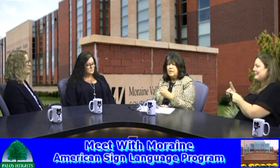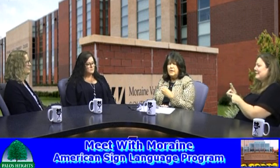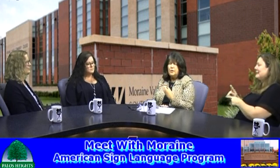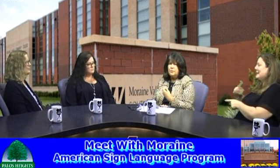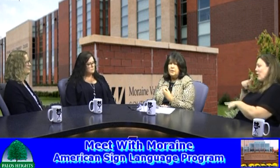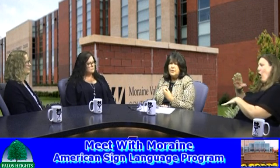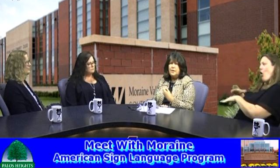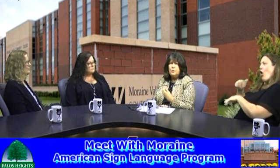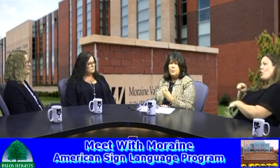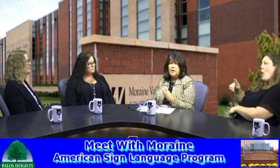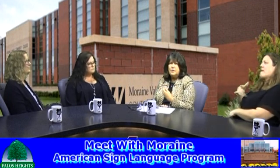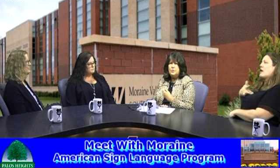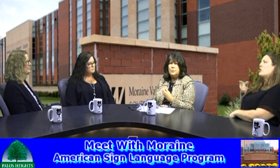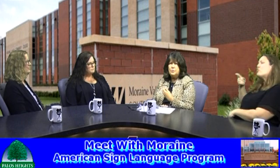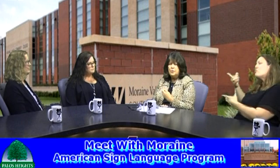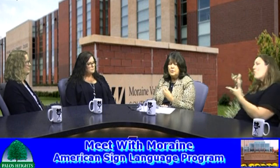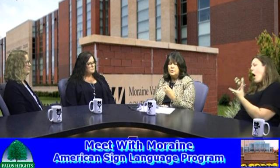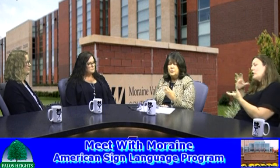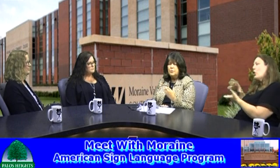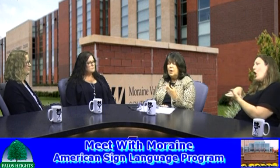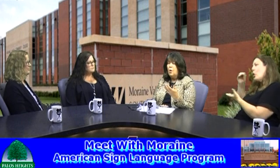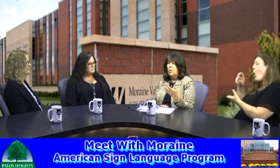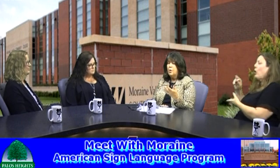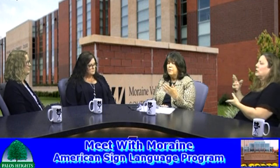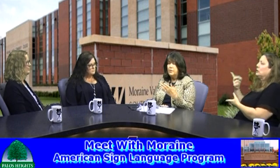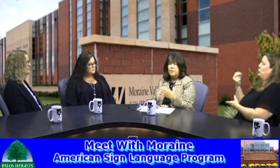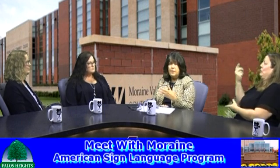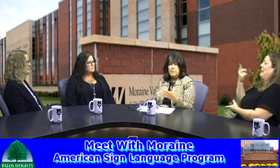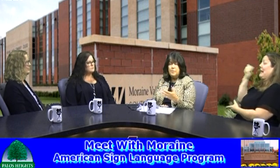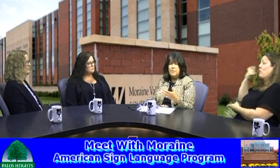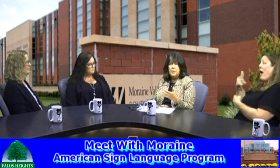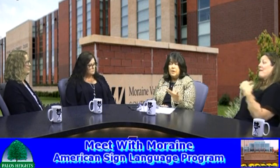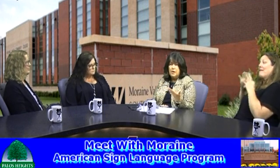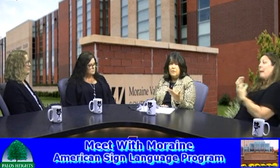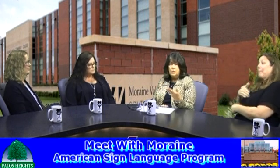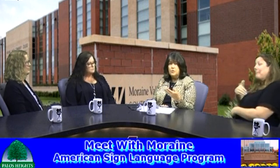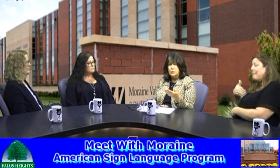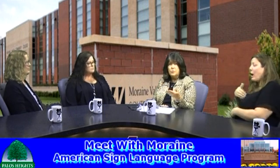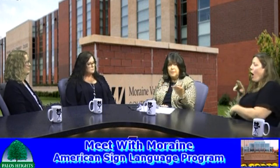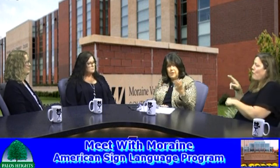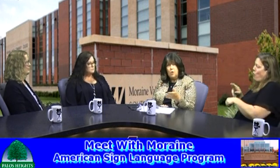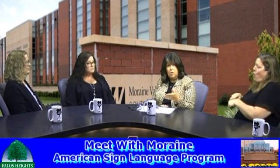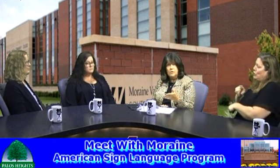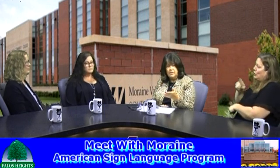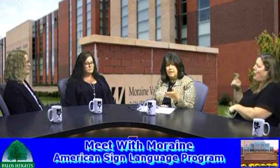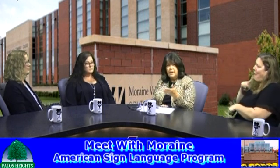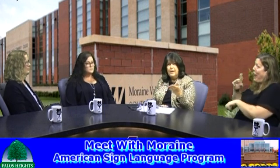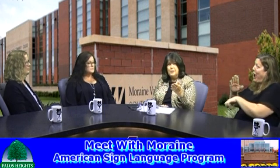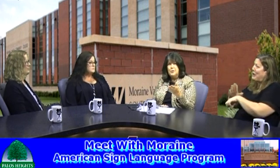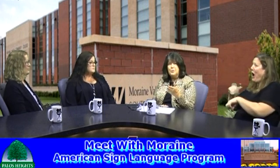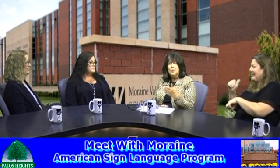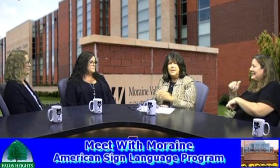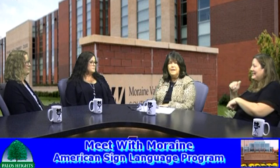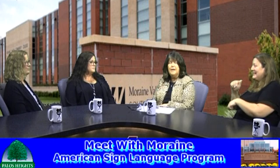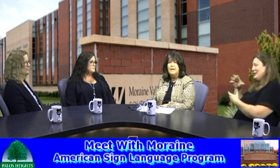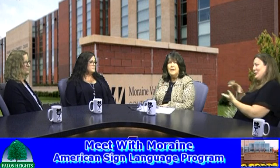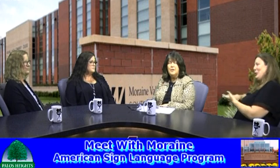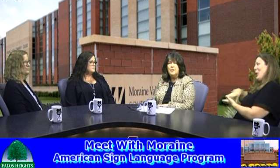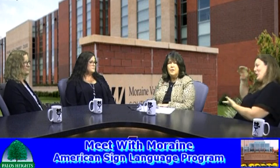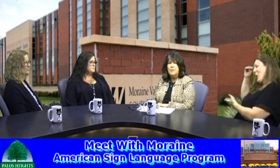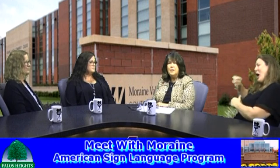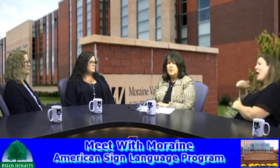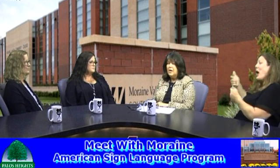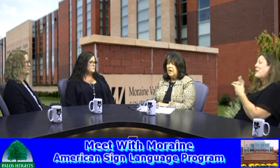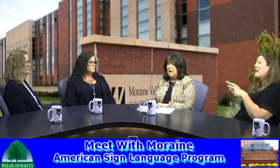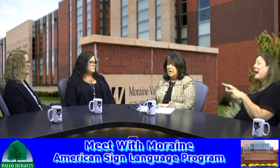a calling that you feel that you want to learn or do, or if you have a family member, of course, you're being called into learning